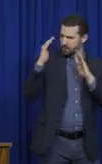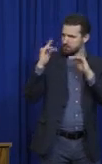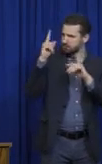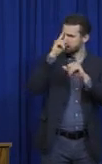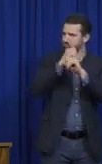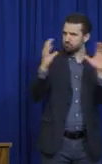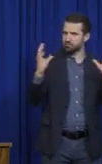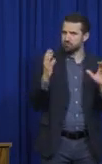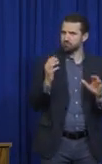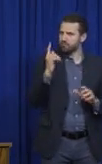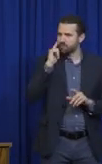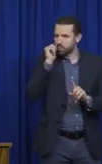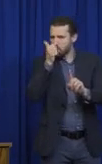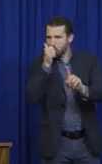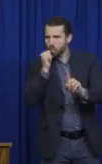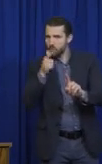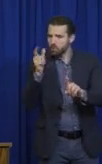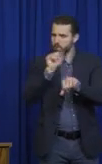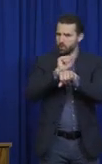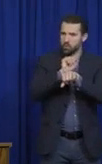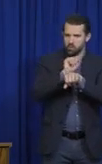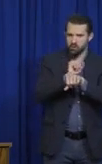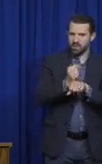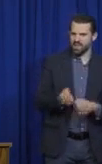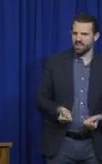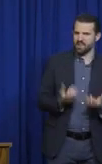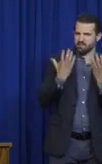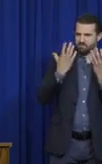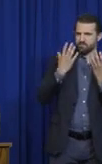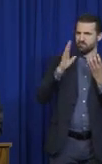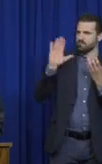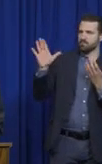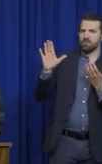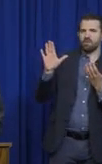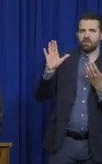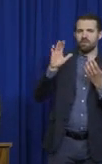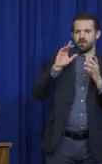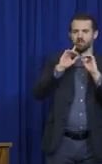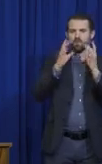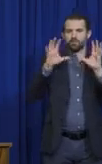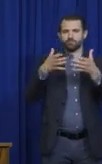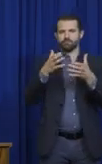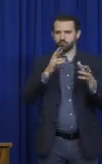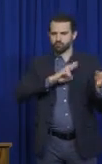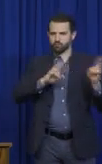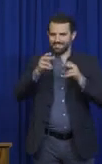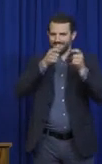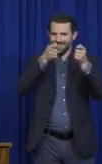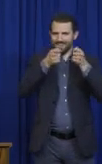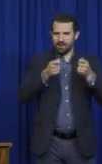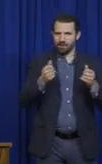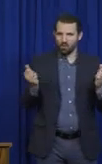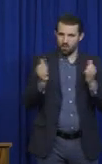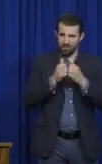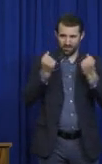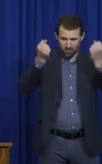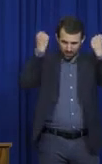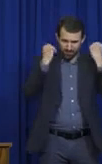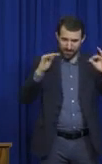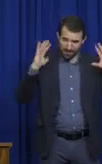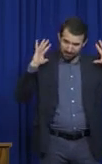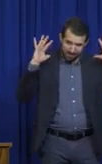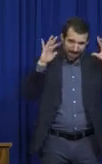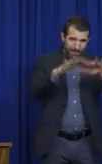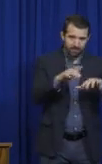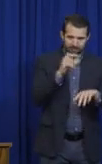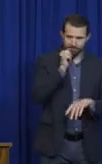and how is your department prepared to handle another surge in applicants? Sure. Thank you, Jessica. So the question is,